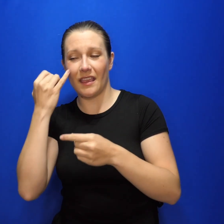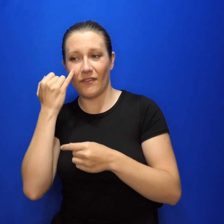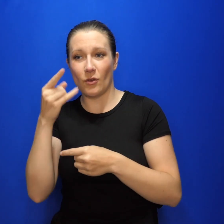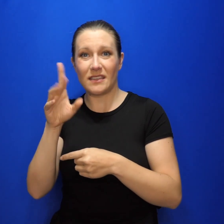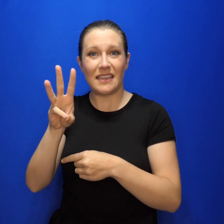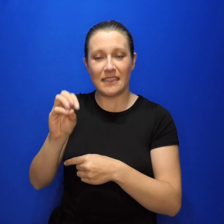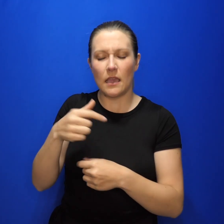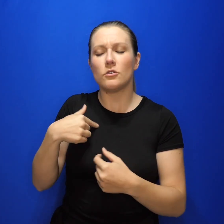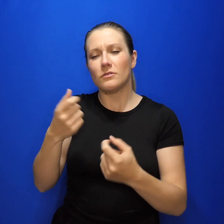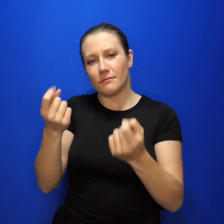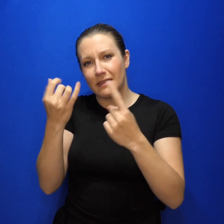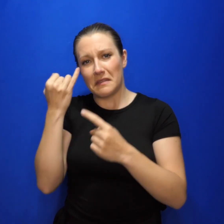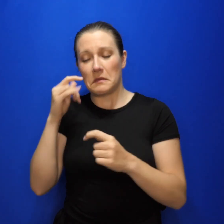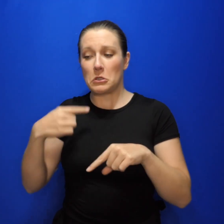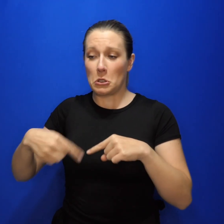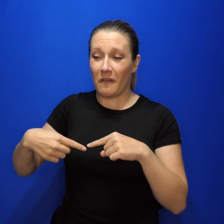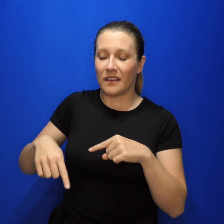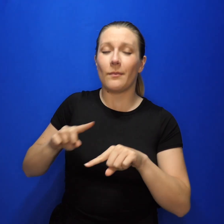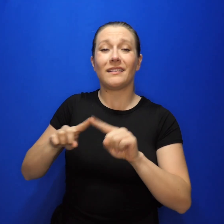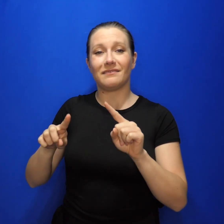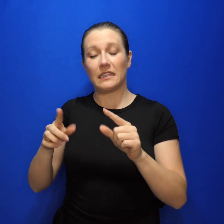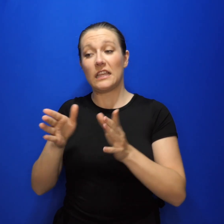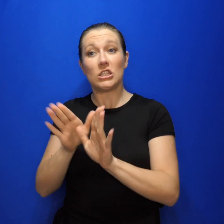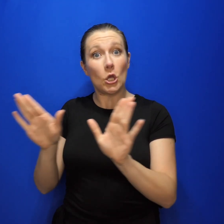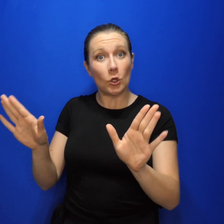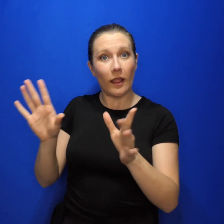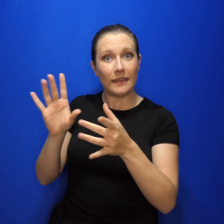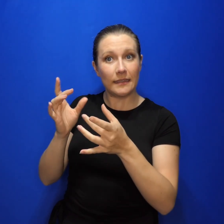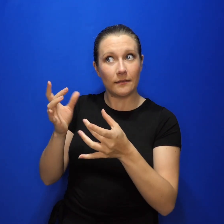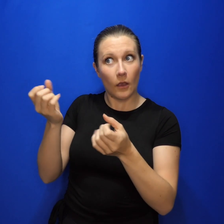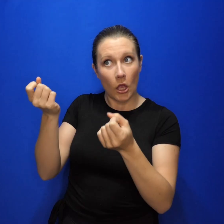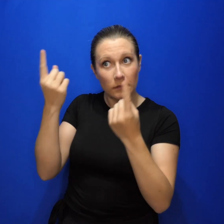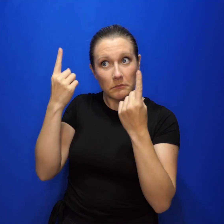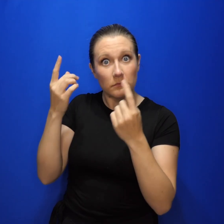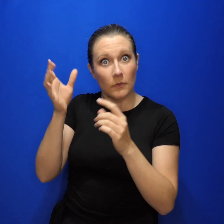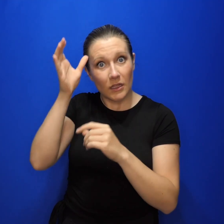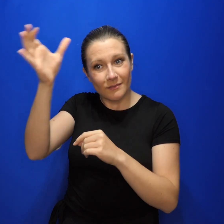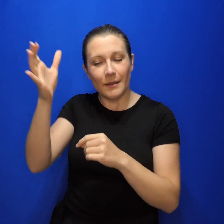get it if you'd be scared. But generally speaking, please pre-bolus your meals.